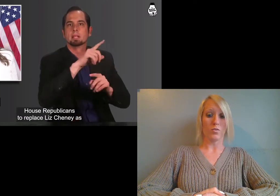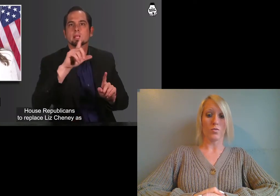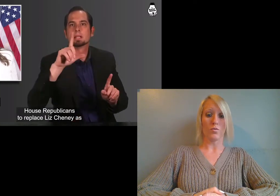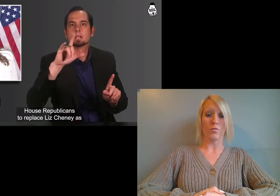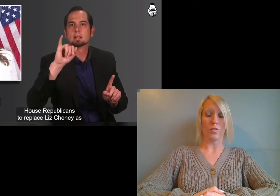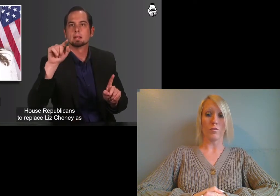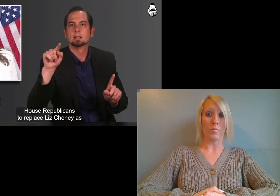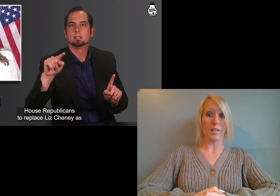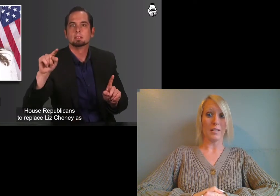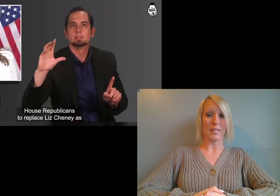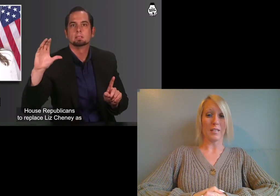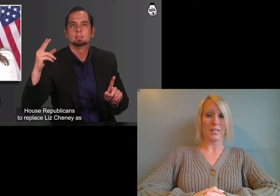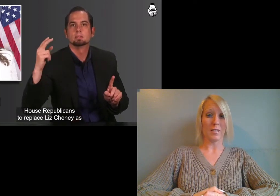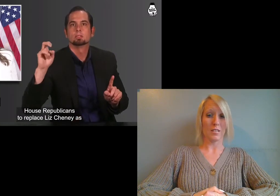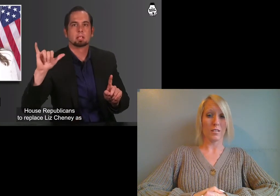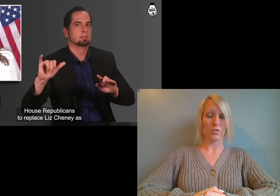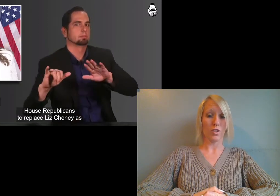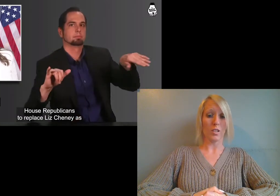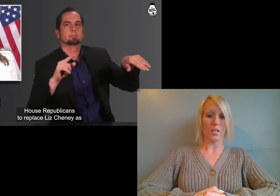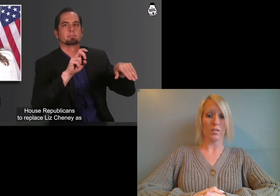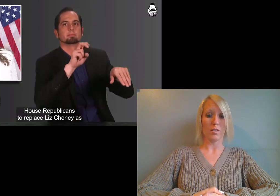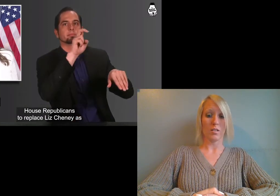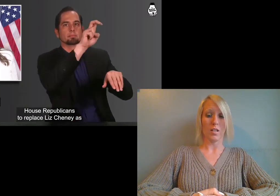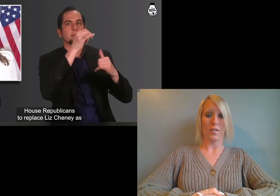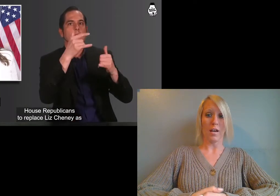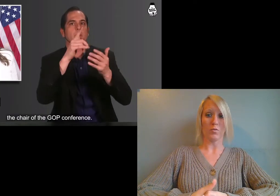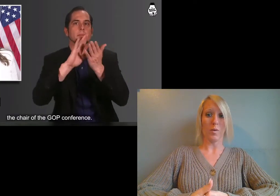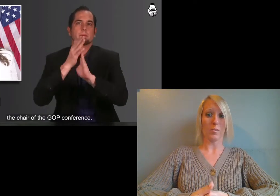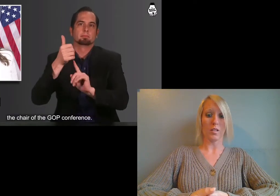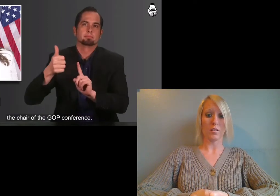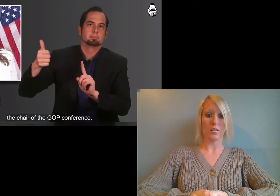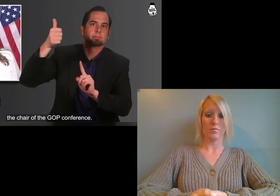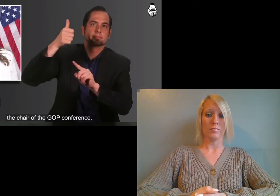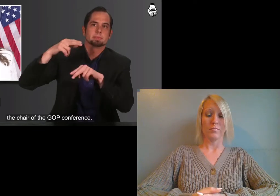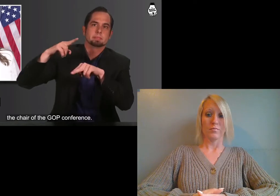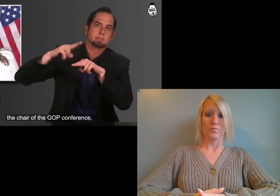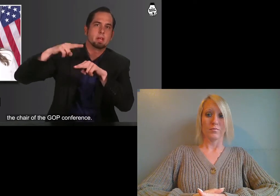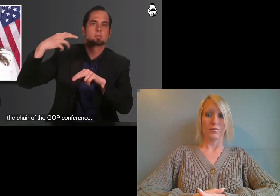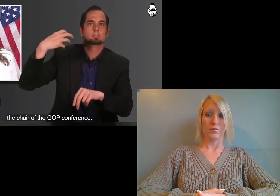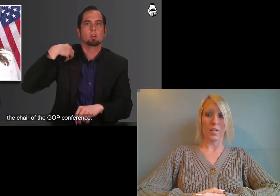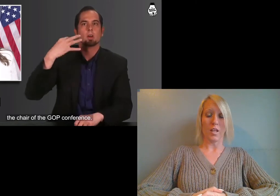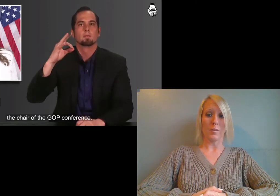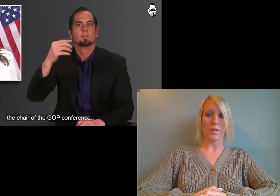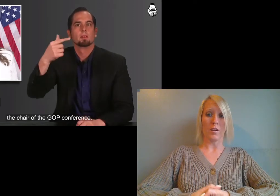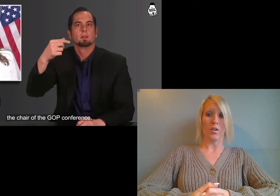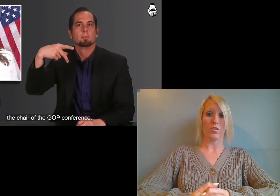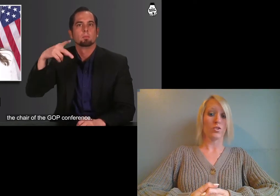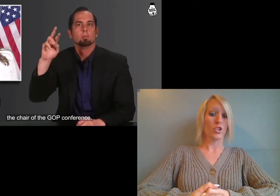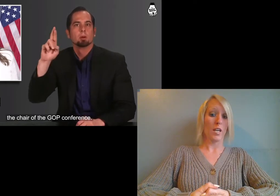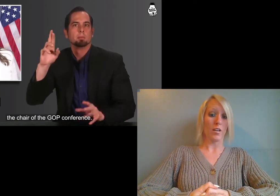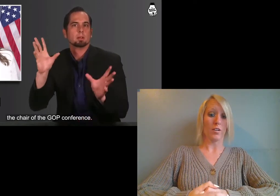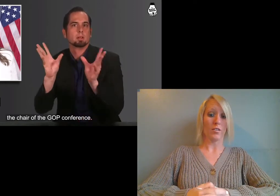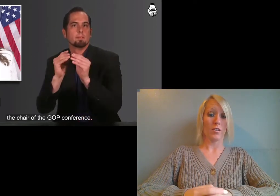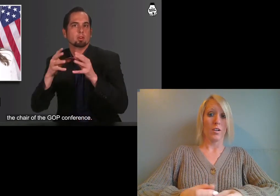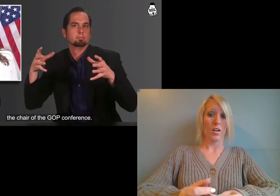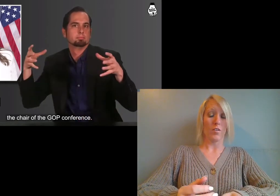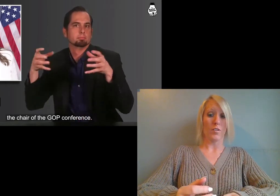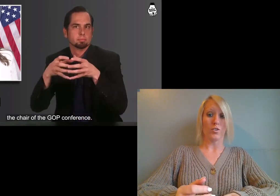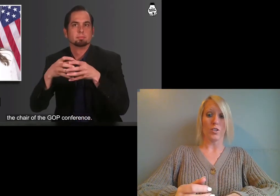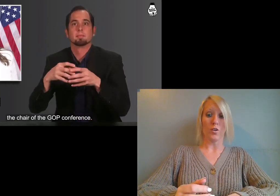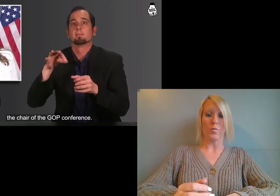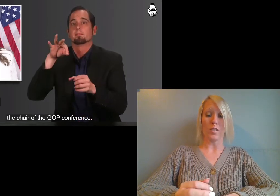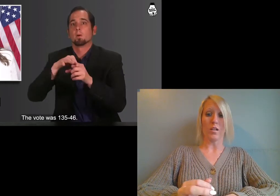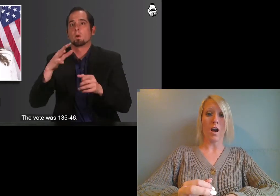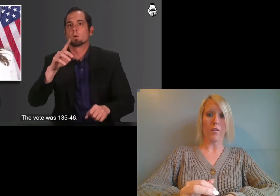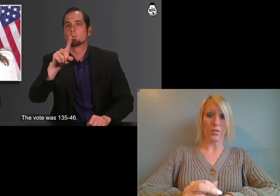elected to replace Liz Cheney in the House Republicans and to be the chair of